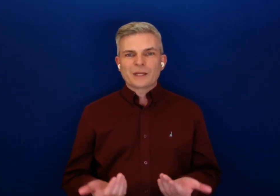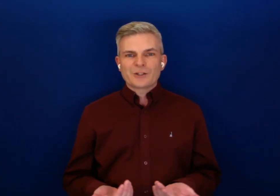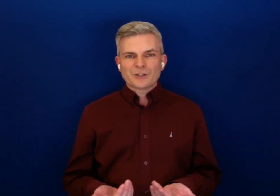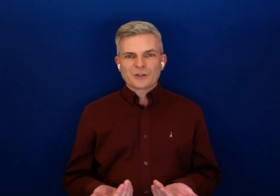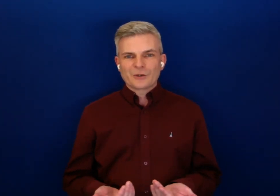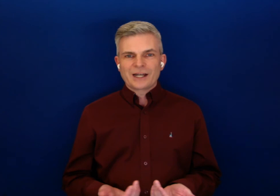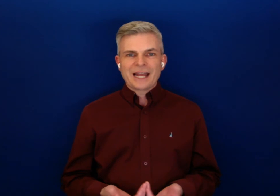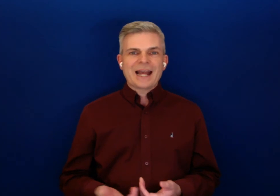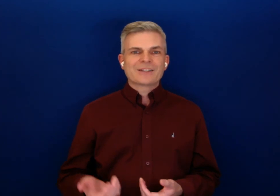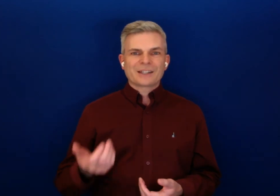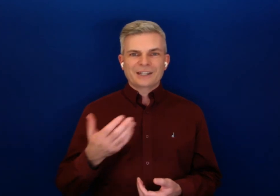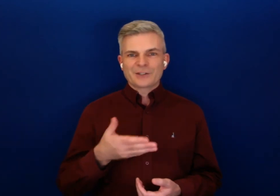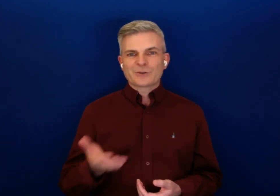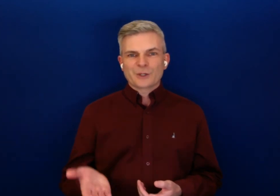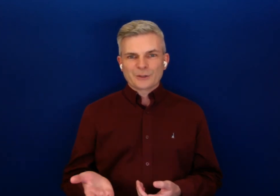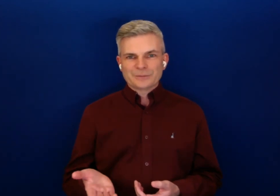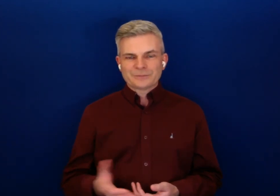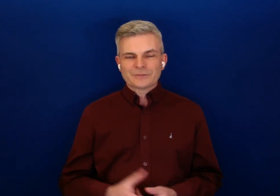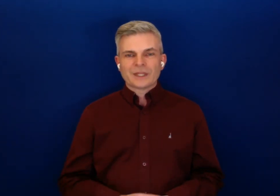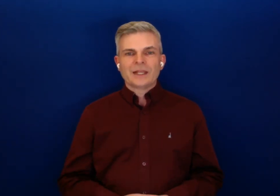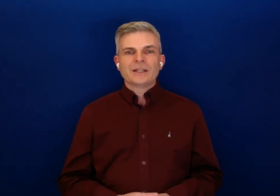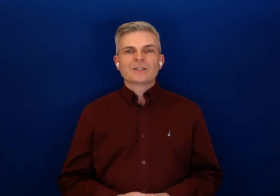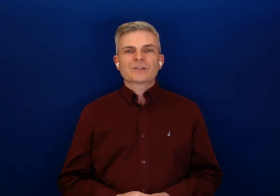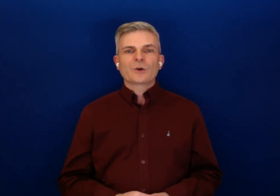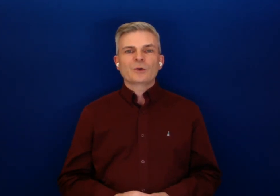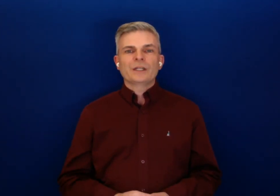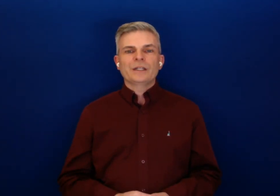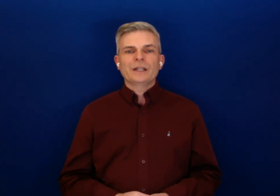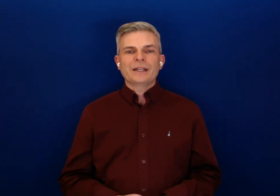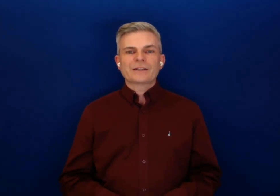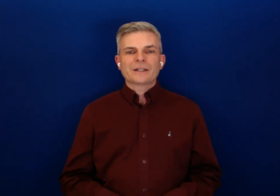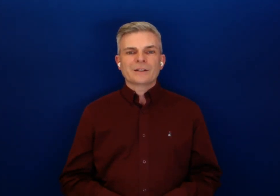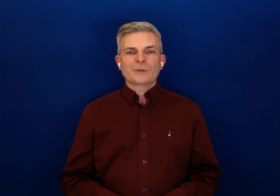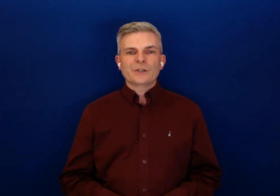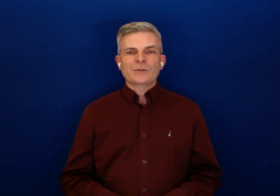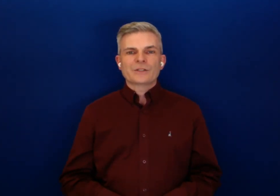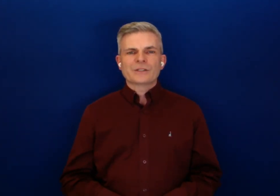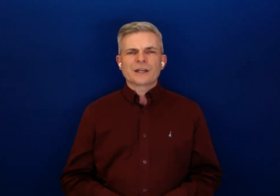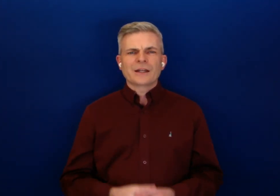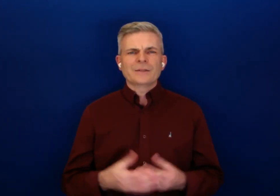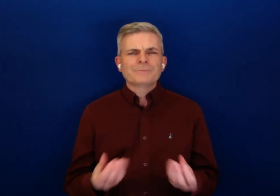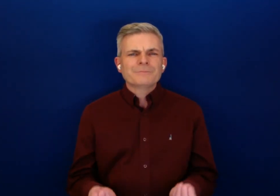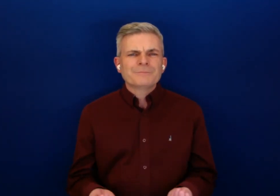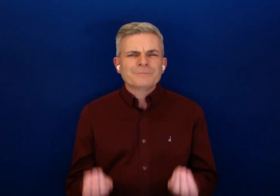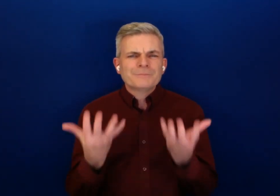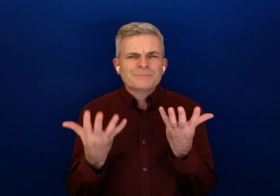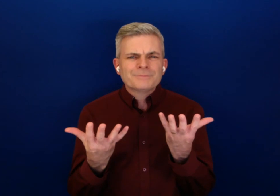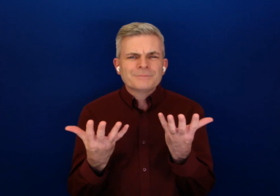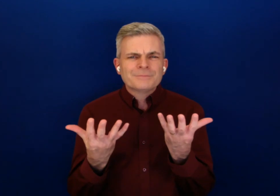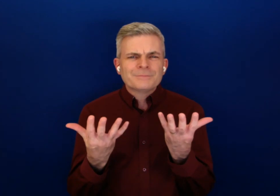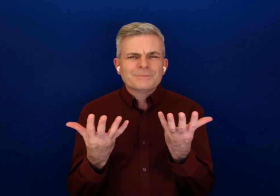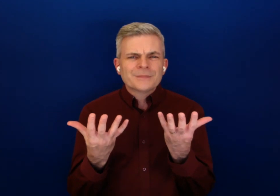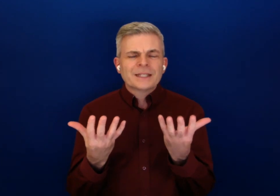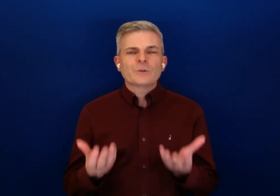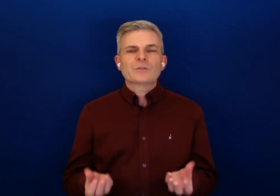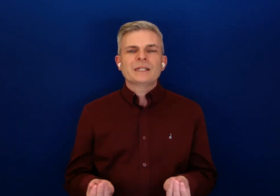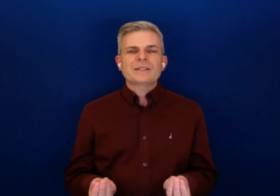information. You're not asking yes or no. So in ASL, we use the sign which means